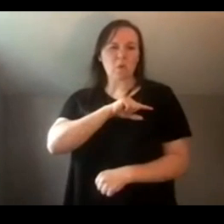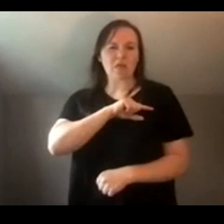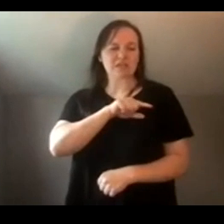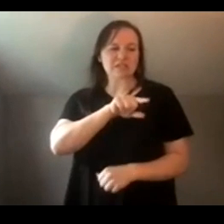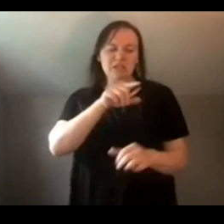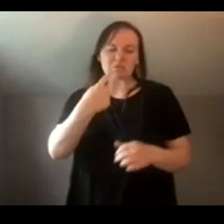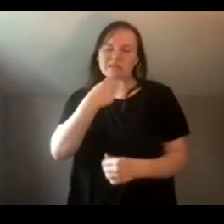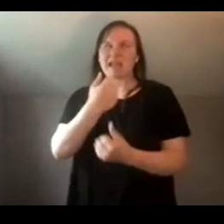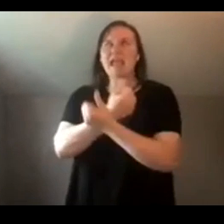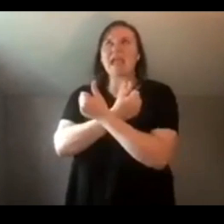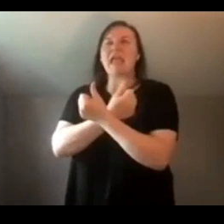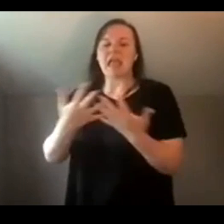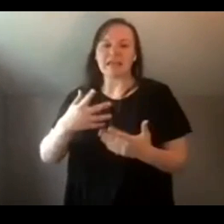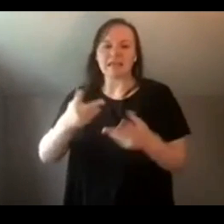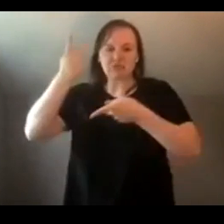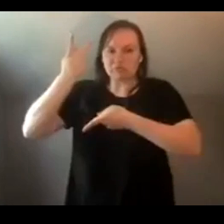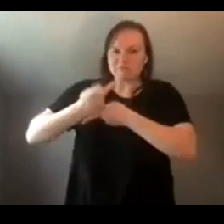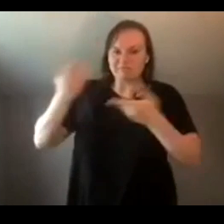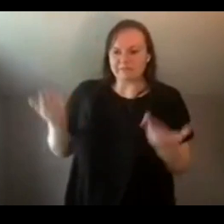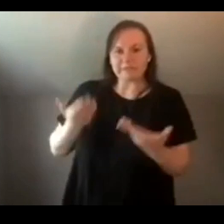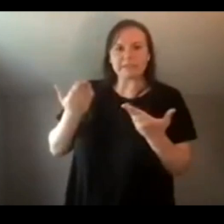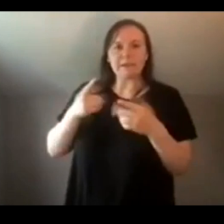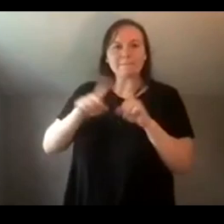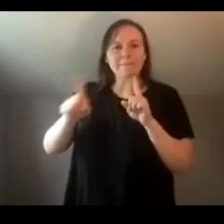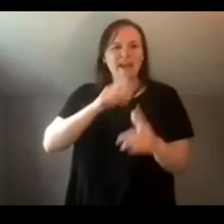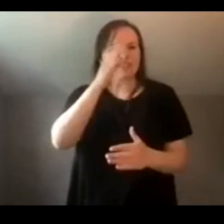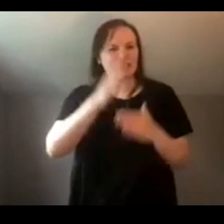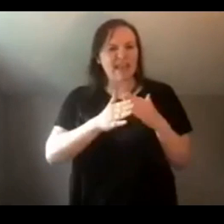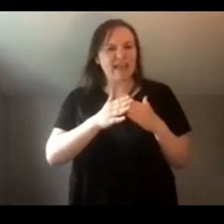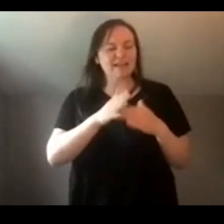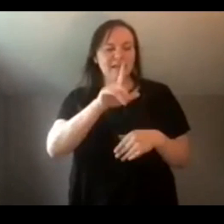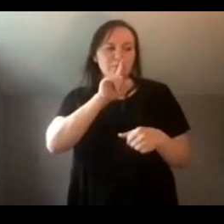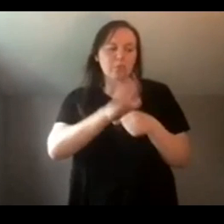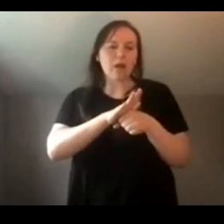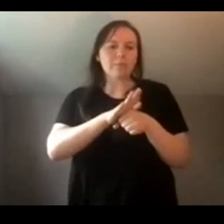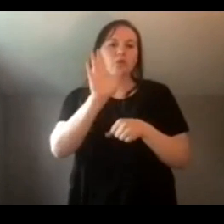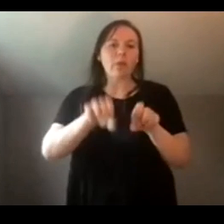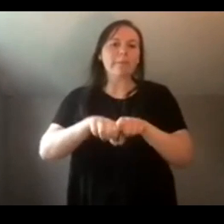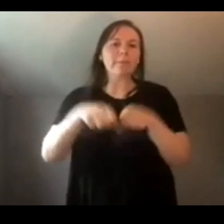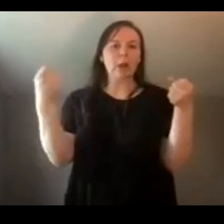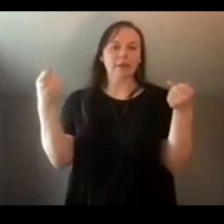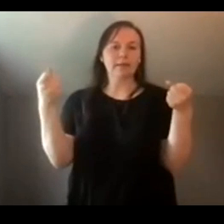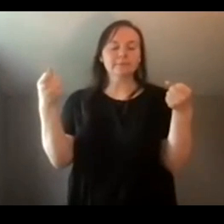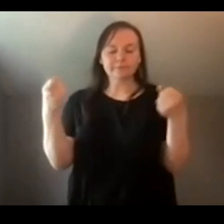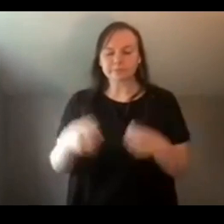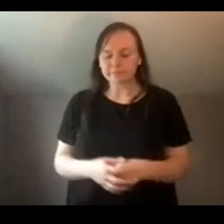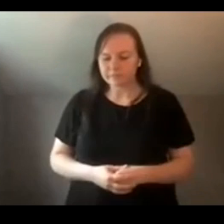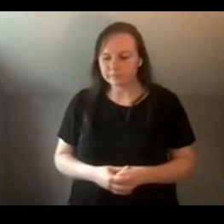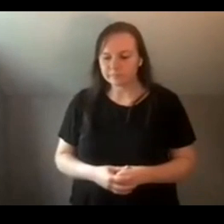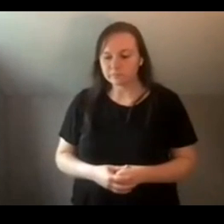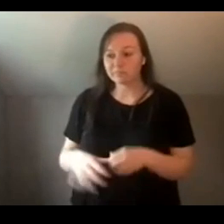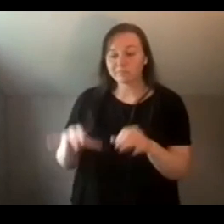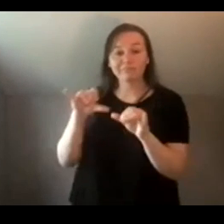us here, but in the end, he will break his promise. He stayed 6